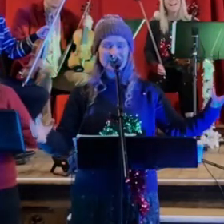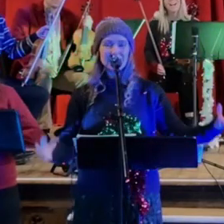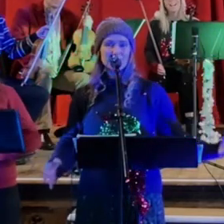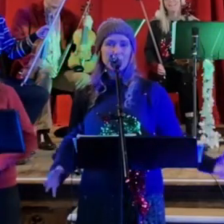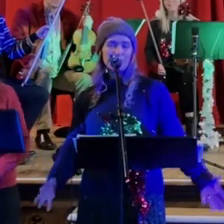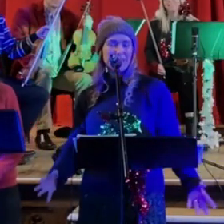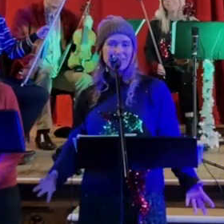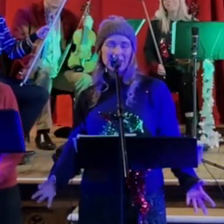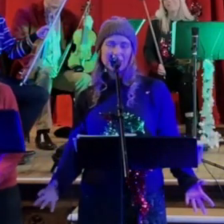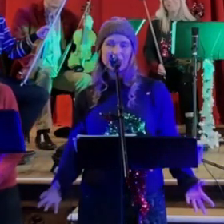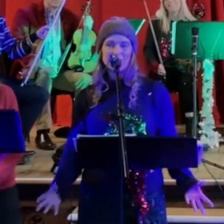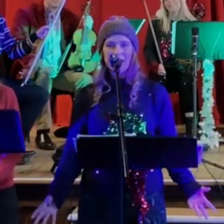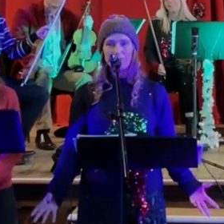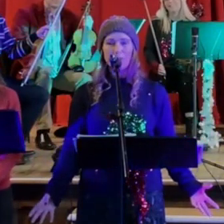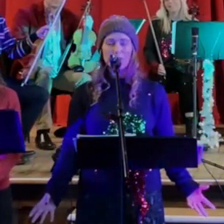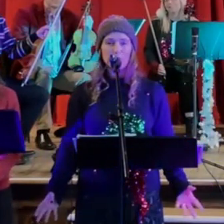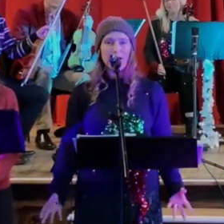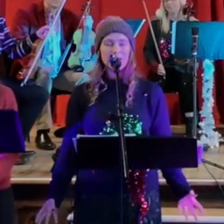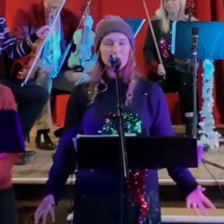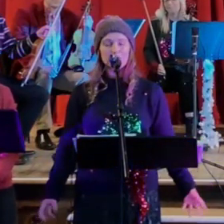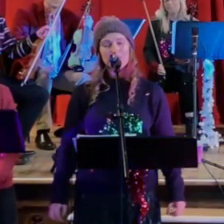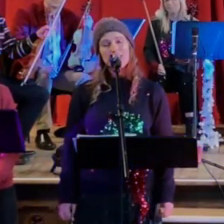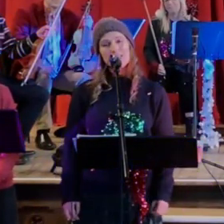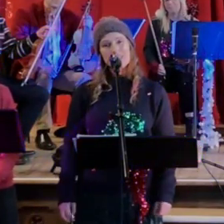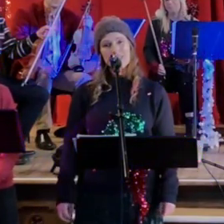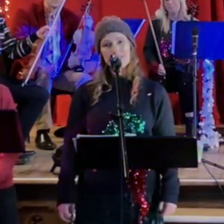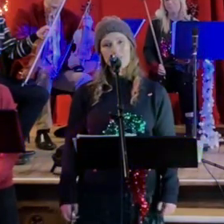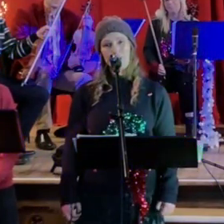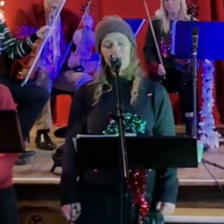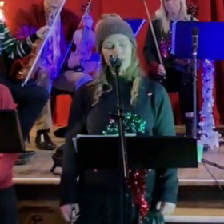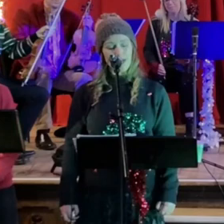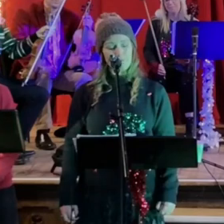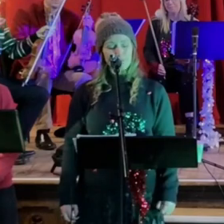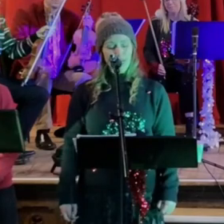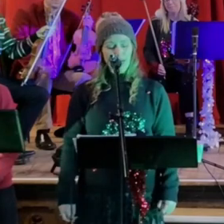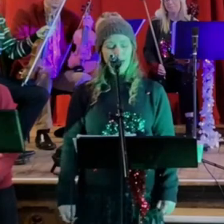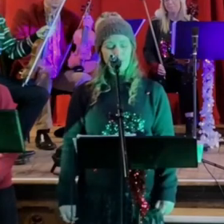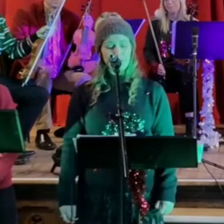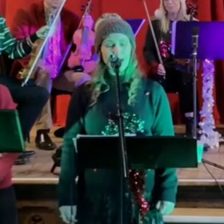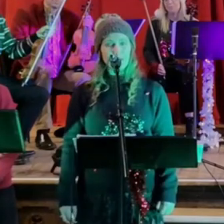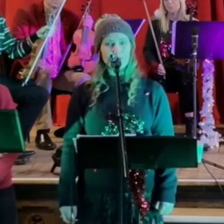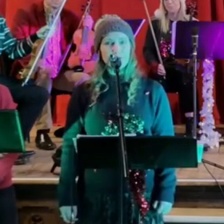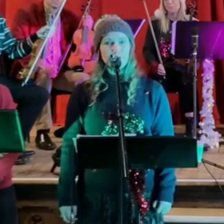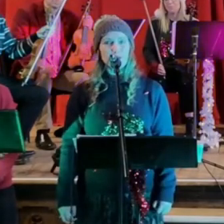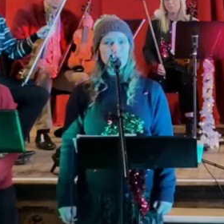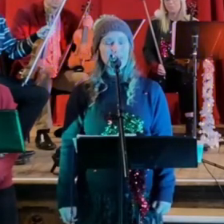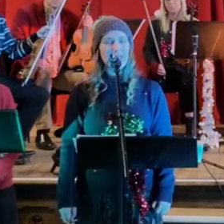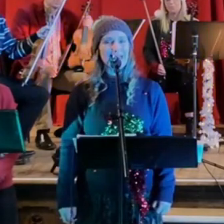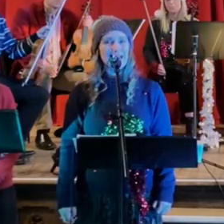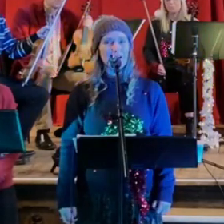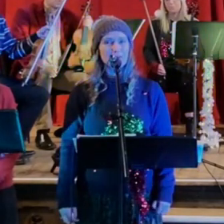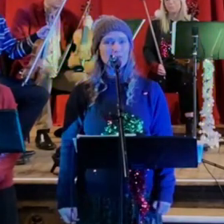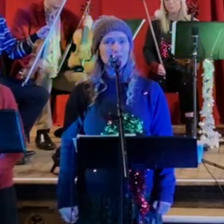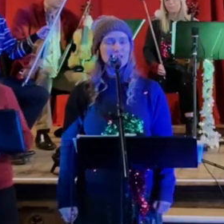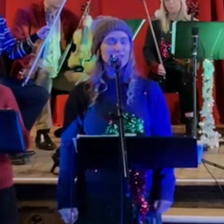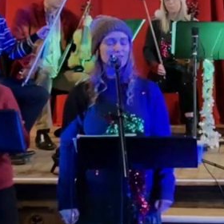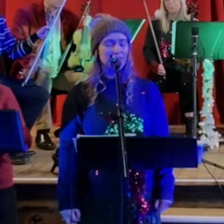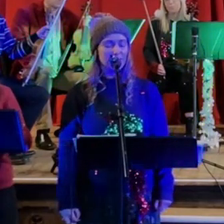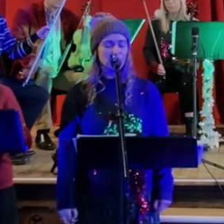So big thank you to everyone who helped us this morning. How about we play out to finish